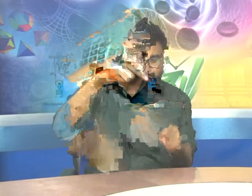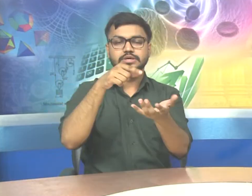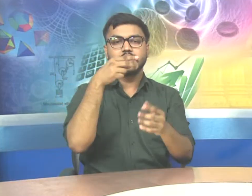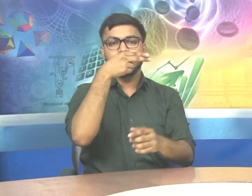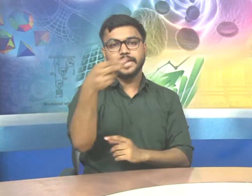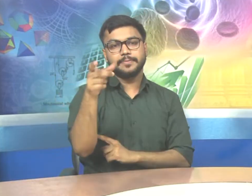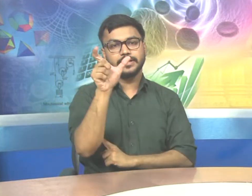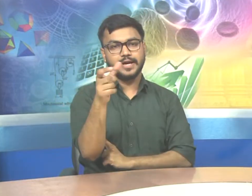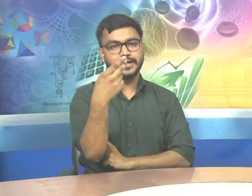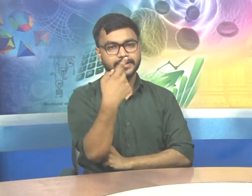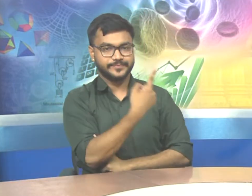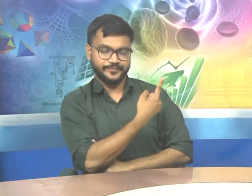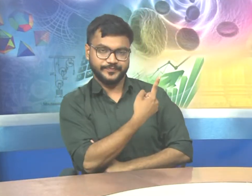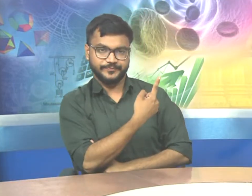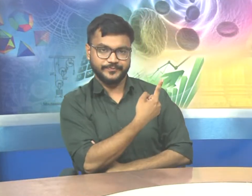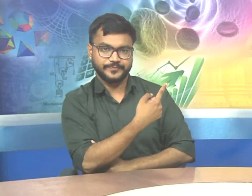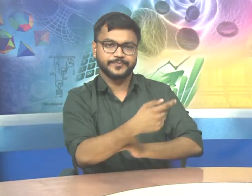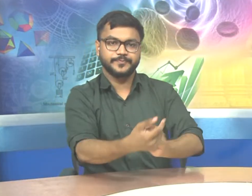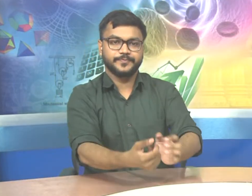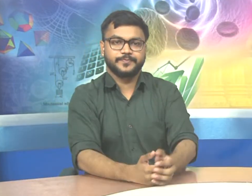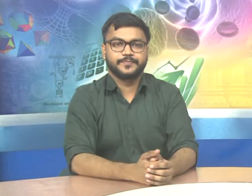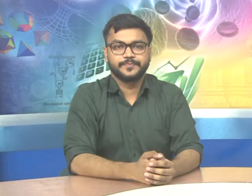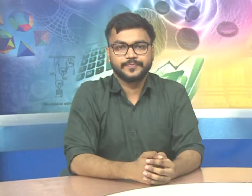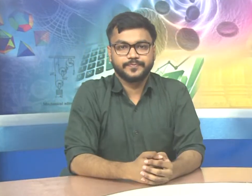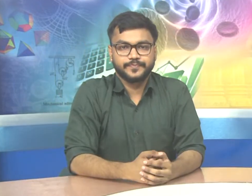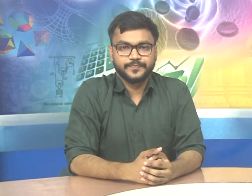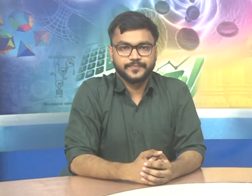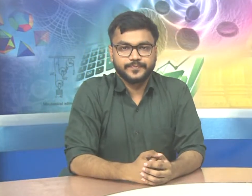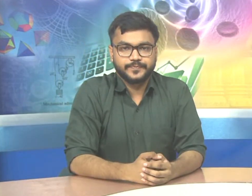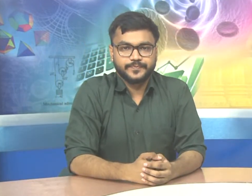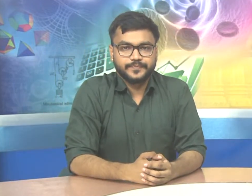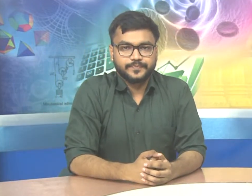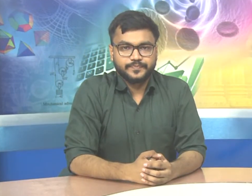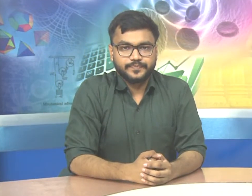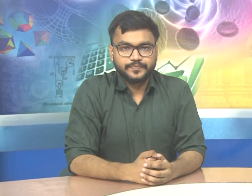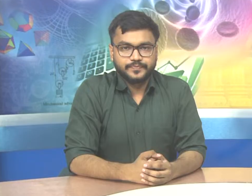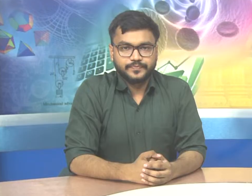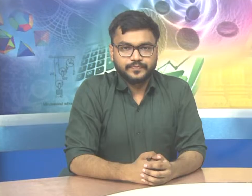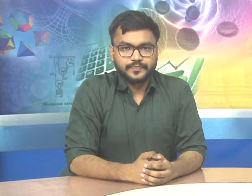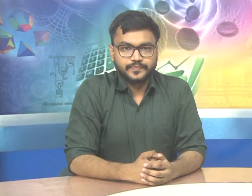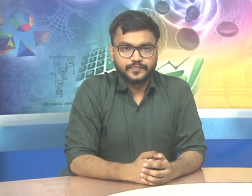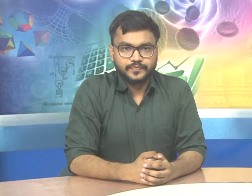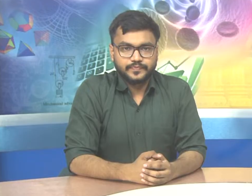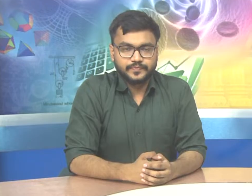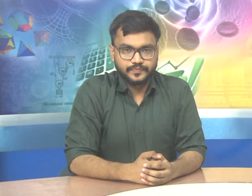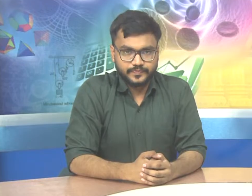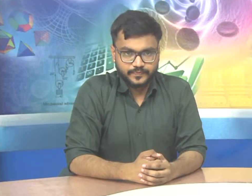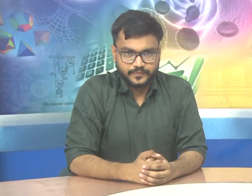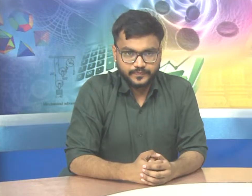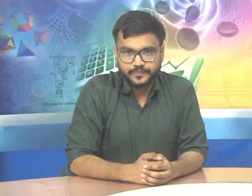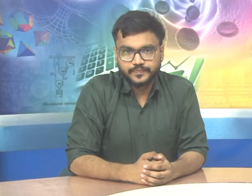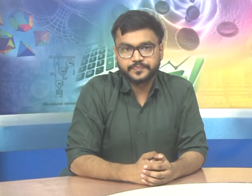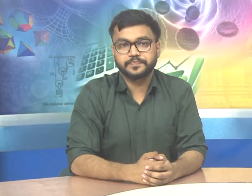at the edge, he stops, and that is called potential energy.